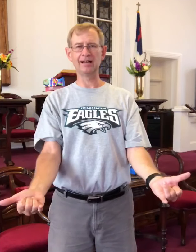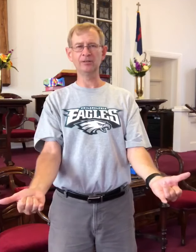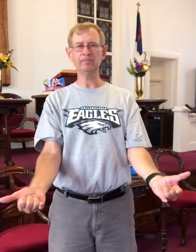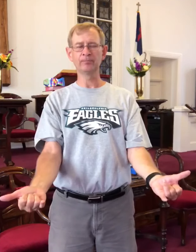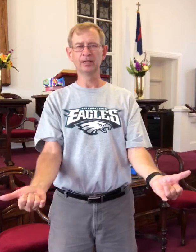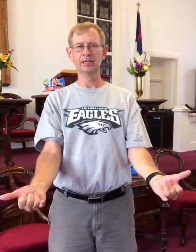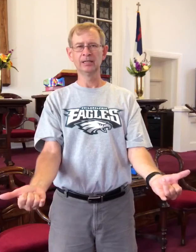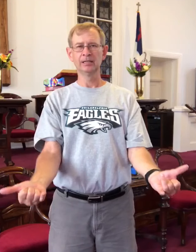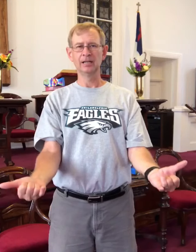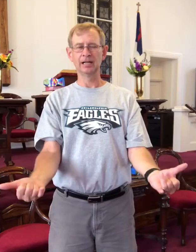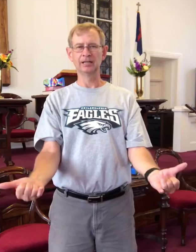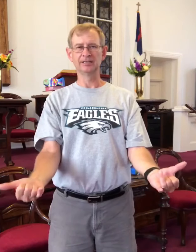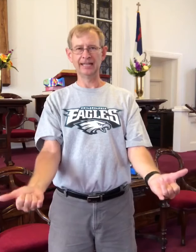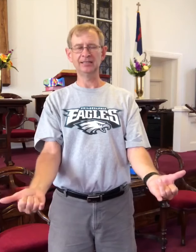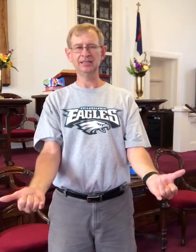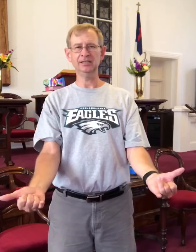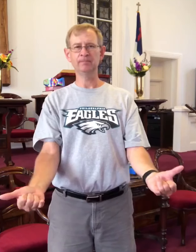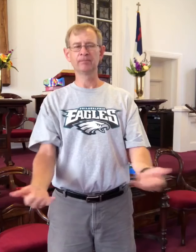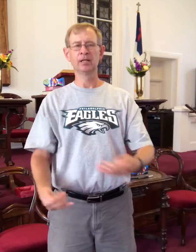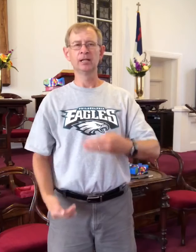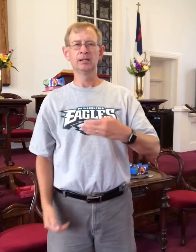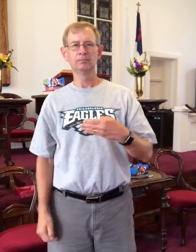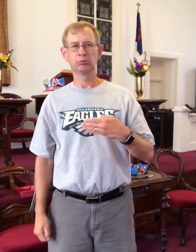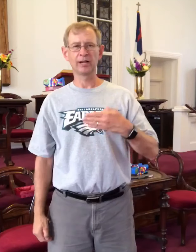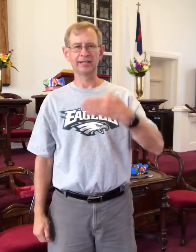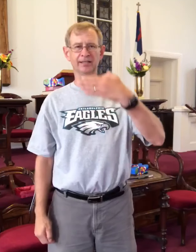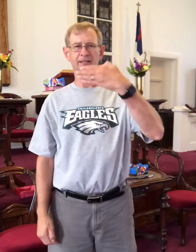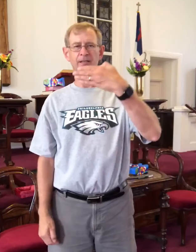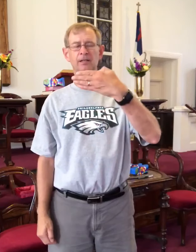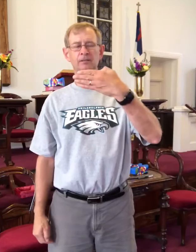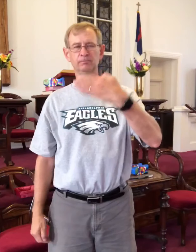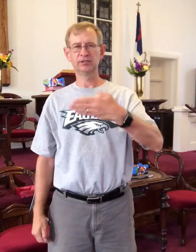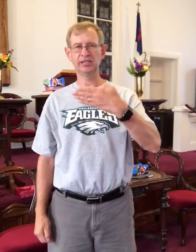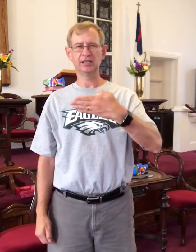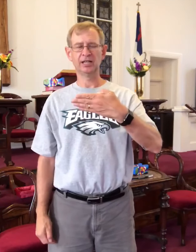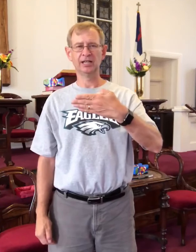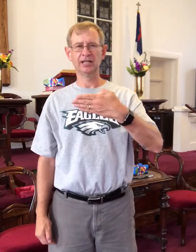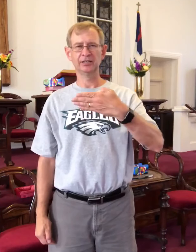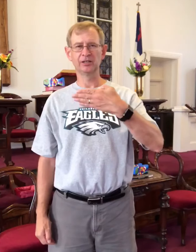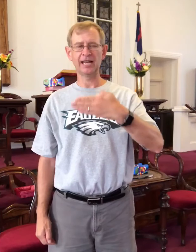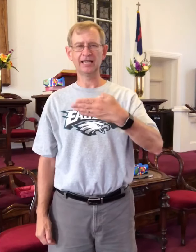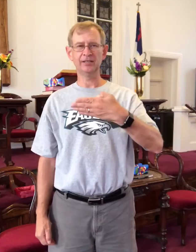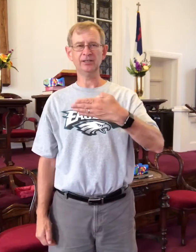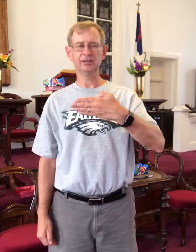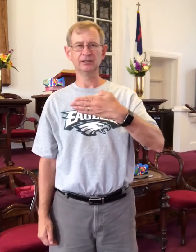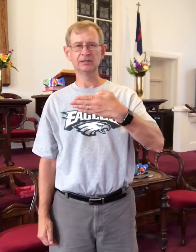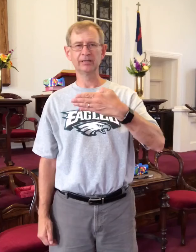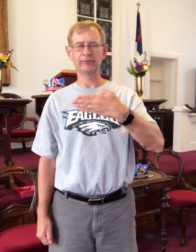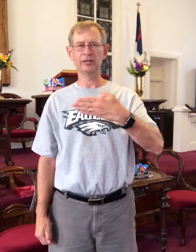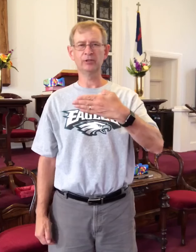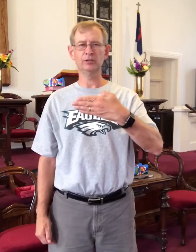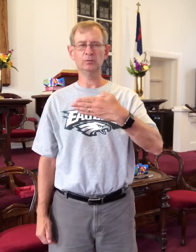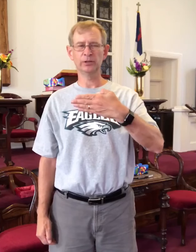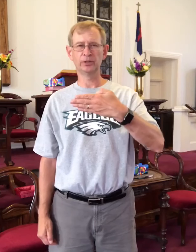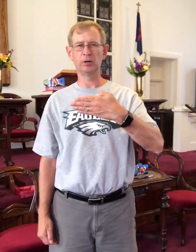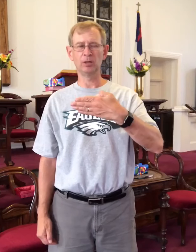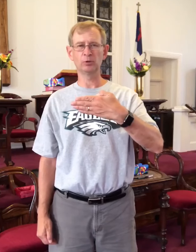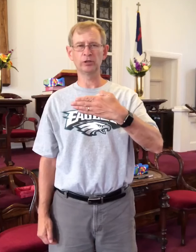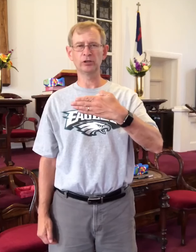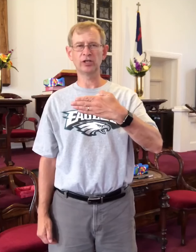down. Daily bread. Stick your hand in front of you with your palm toward your